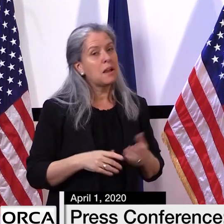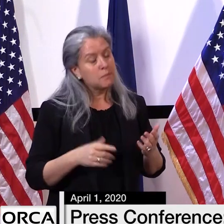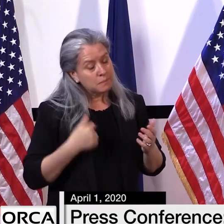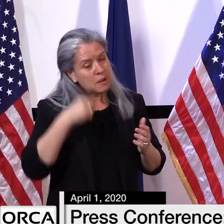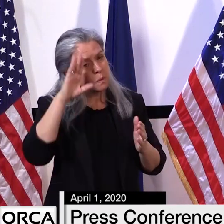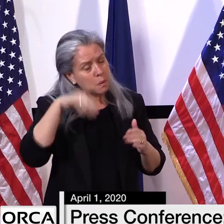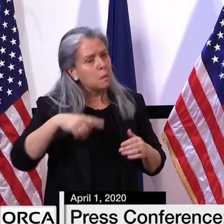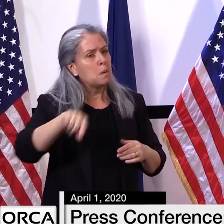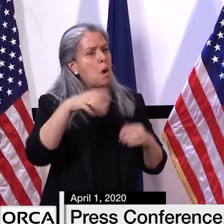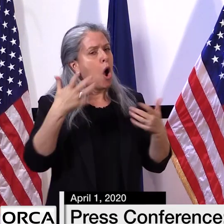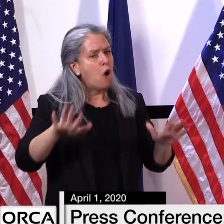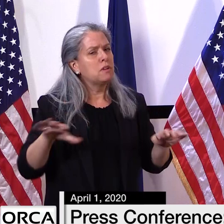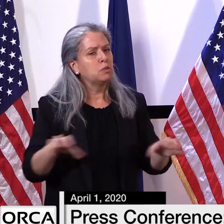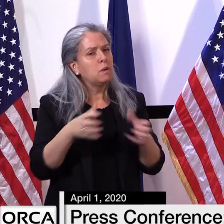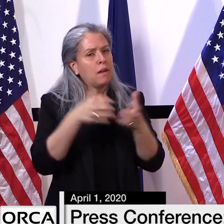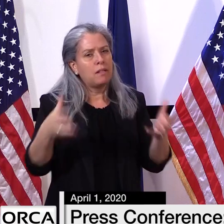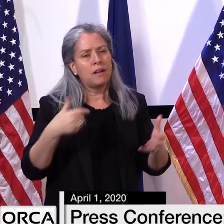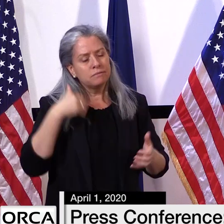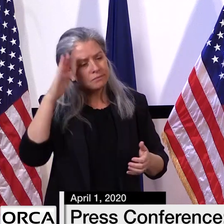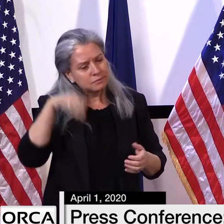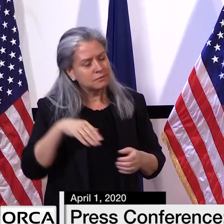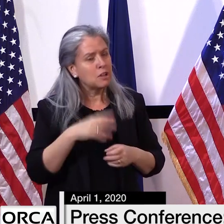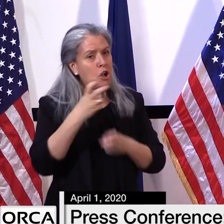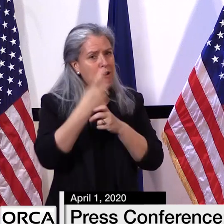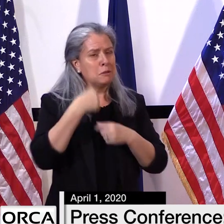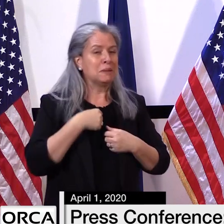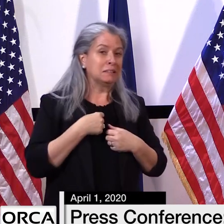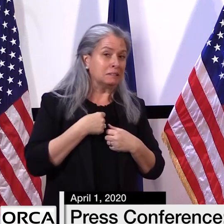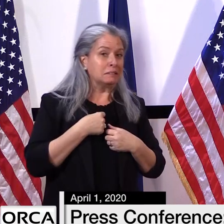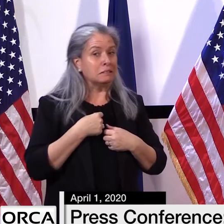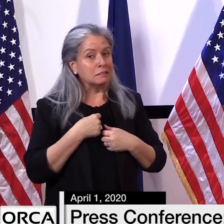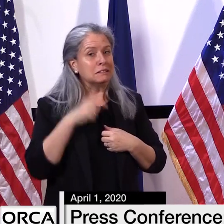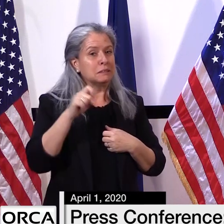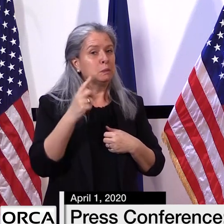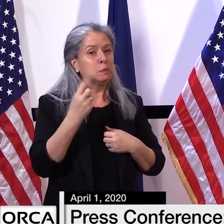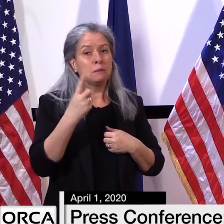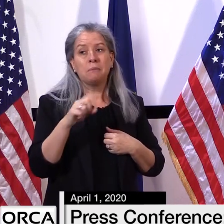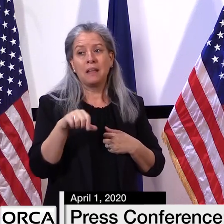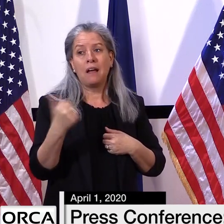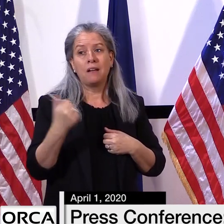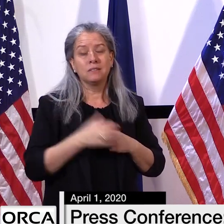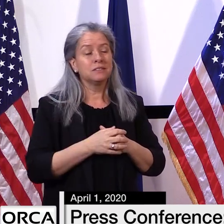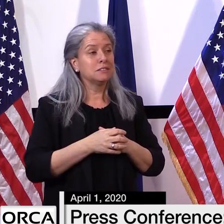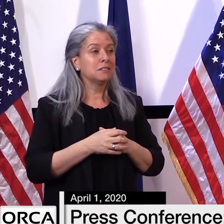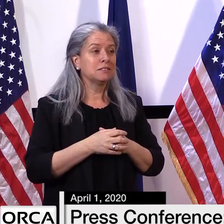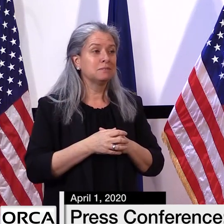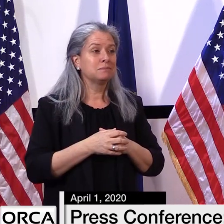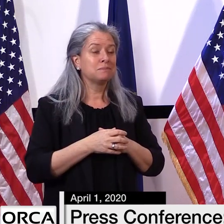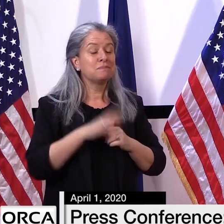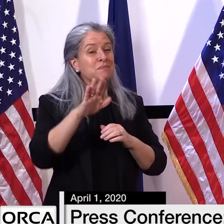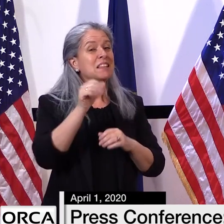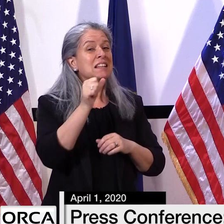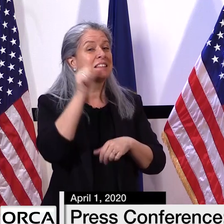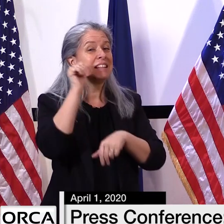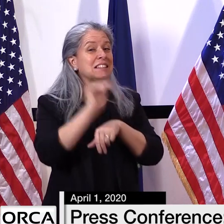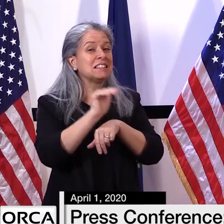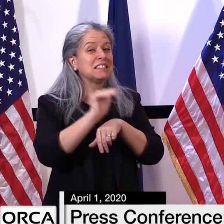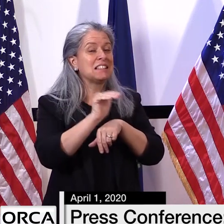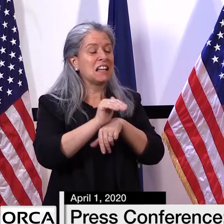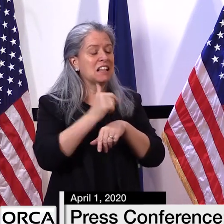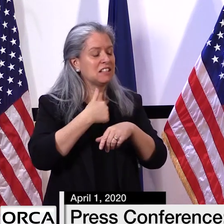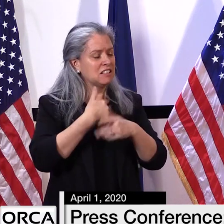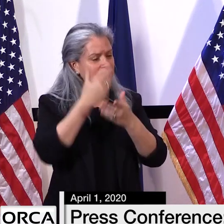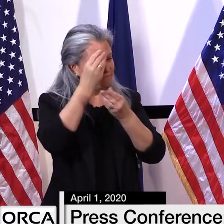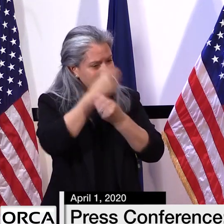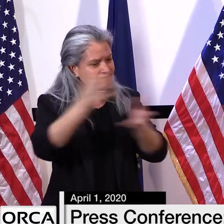much, it's difficult to ask for more, but unfortunately, that's what we need. Last night, I issued a call to Vermonters to